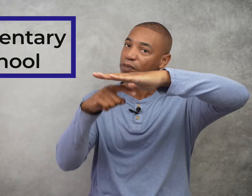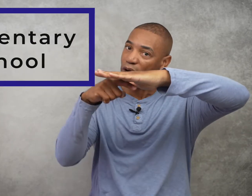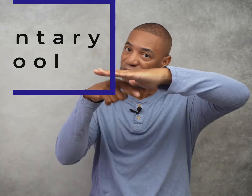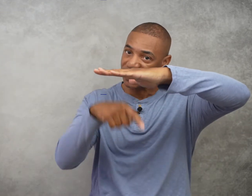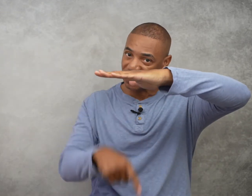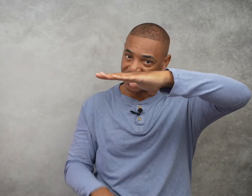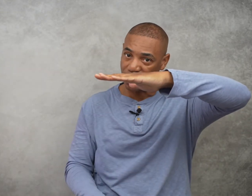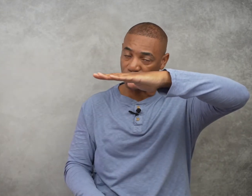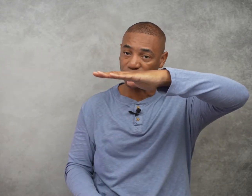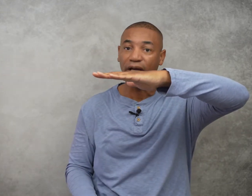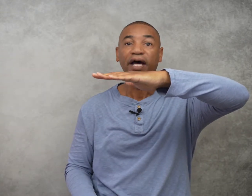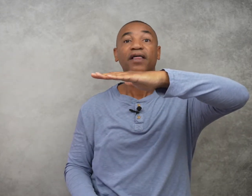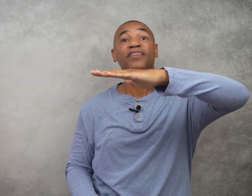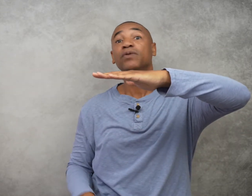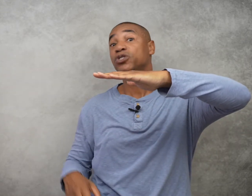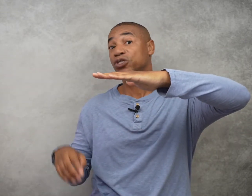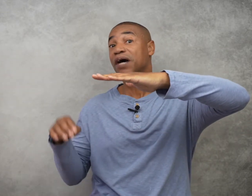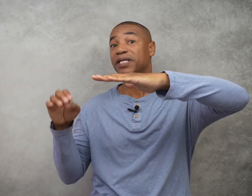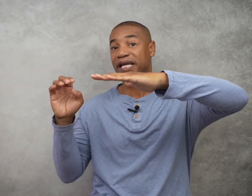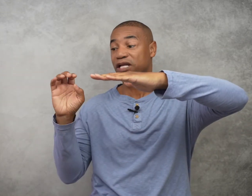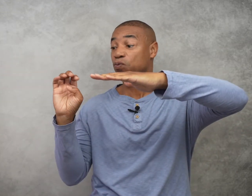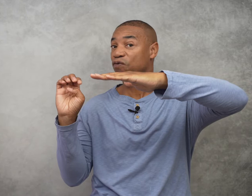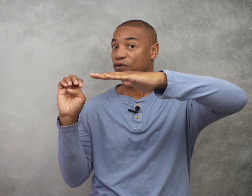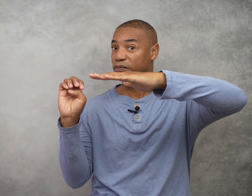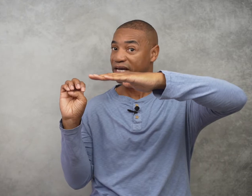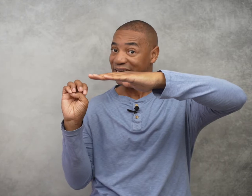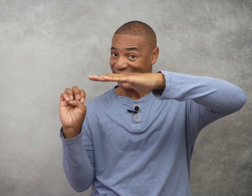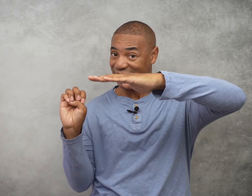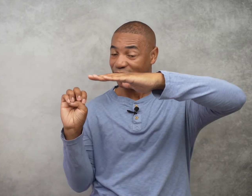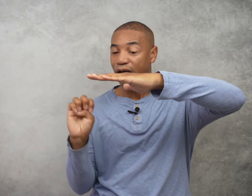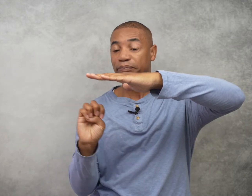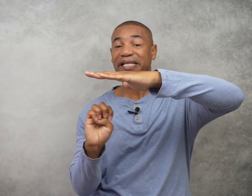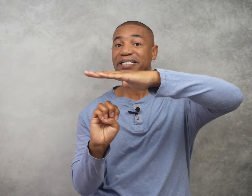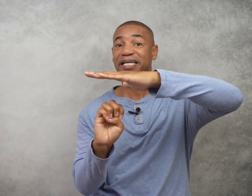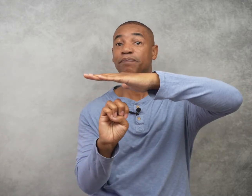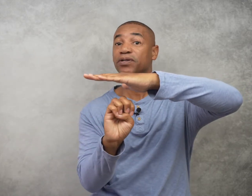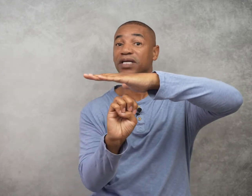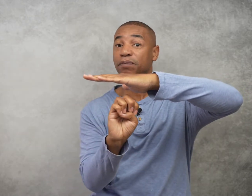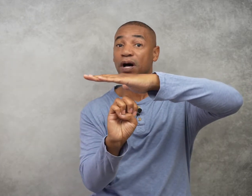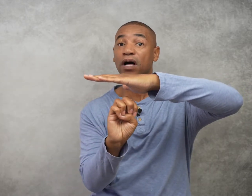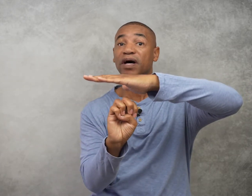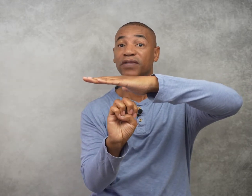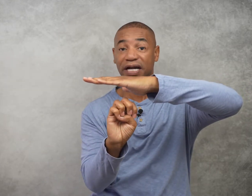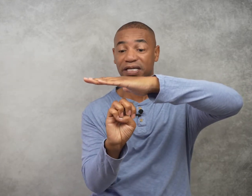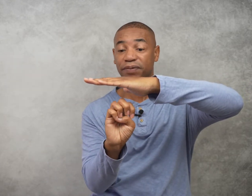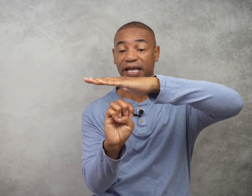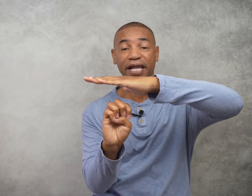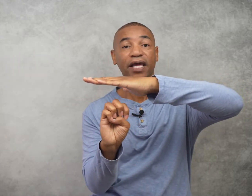palm facing downward. Then with your dominant hand, you will form an E, place that up underneath the palm of the non-dominant hand,